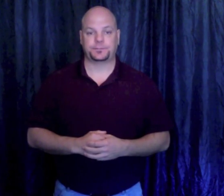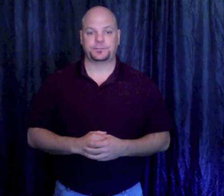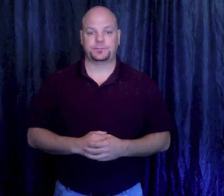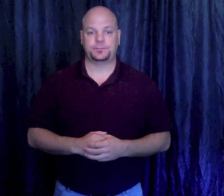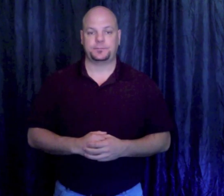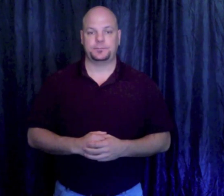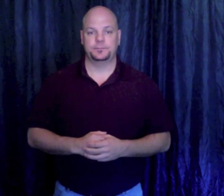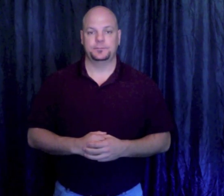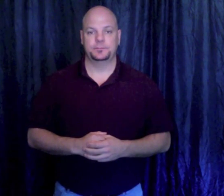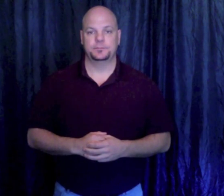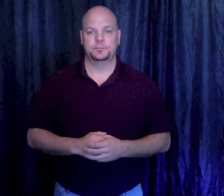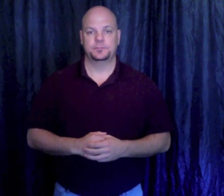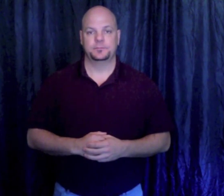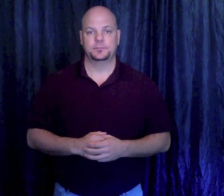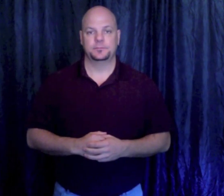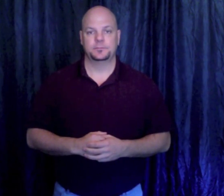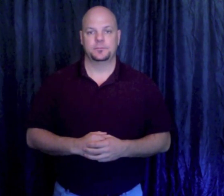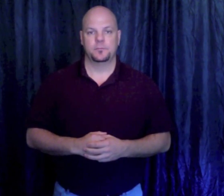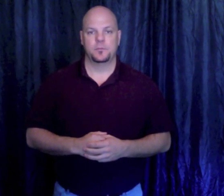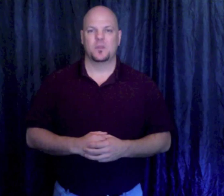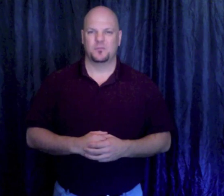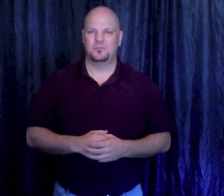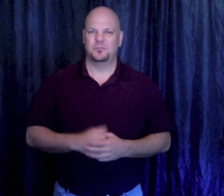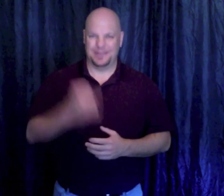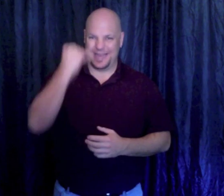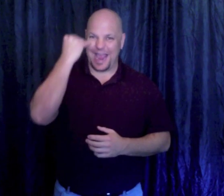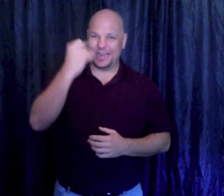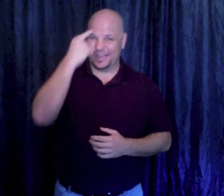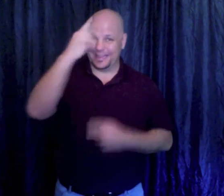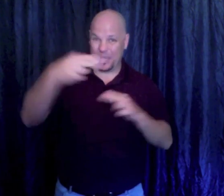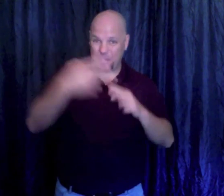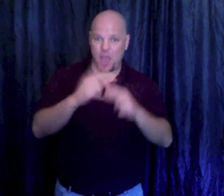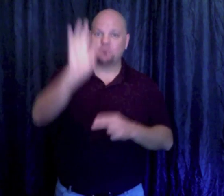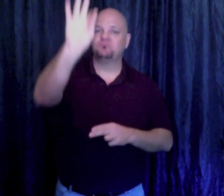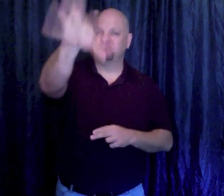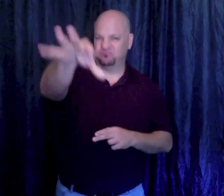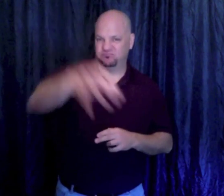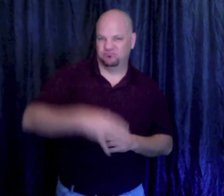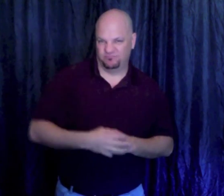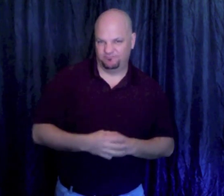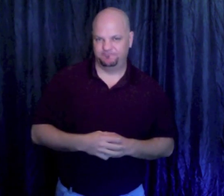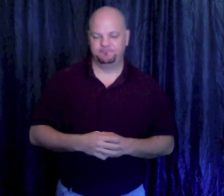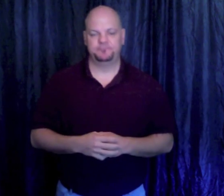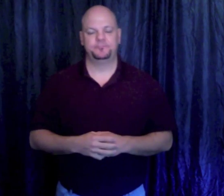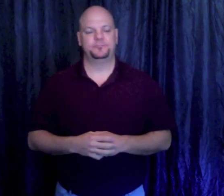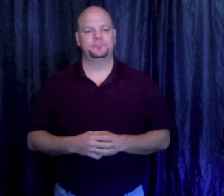So here's something to think about, an example of